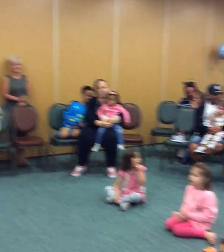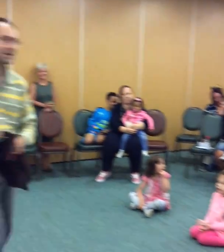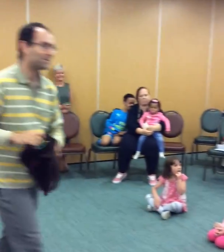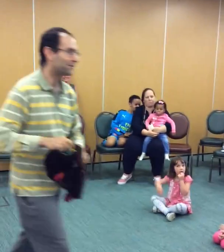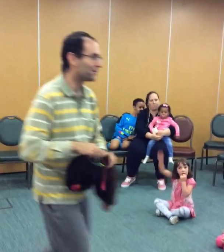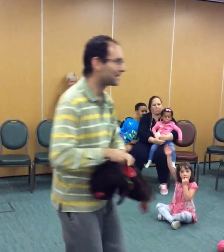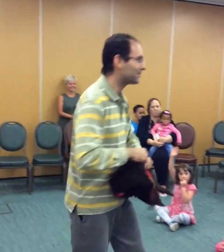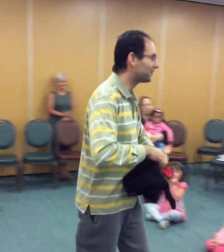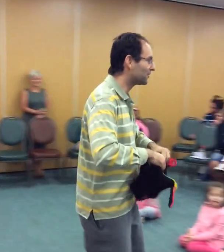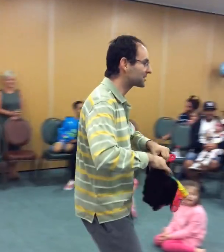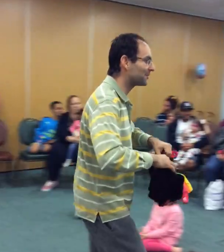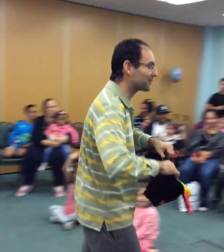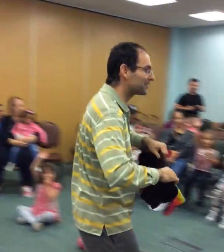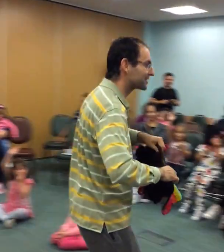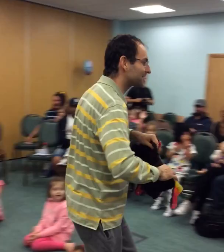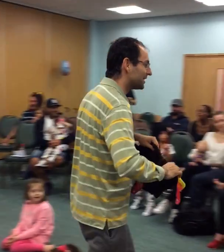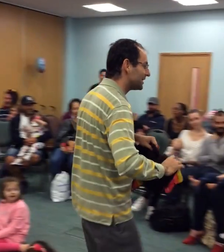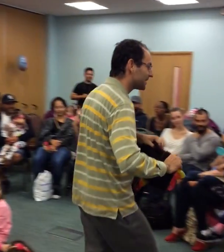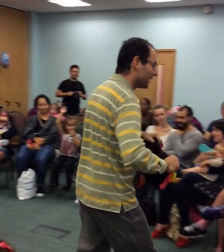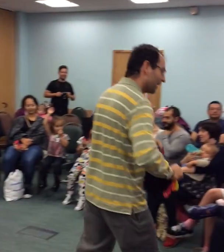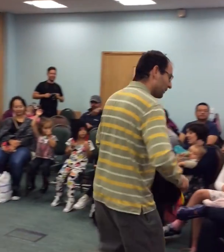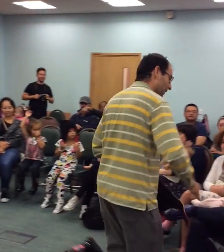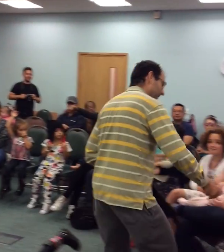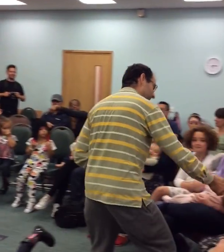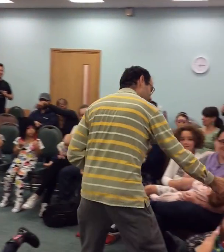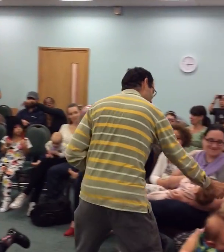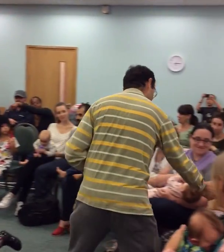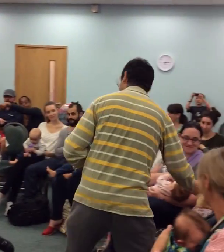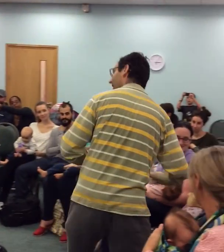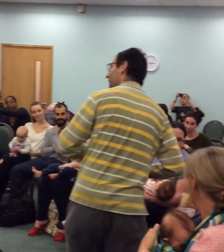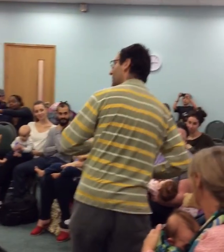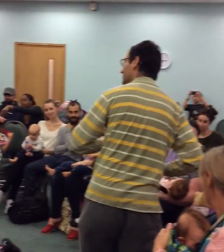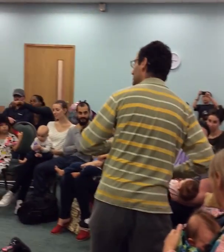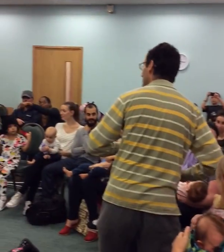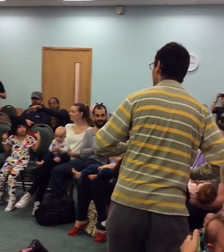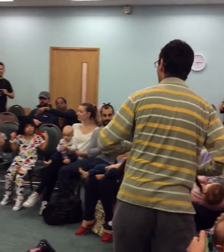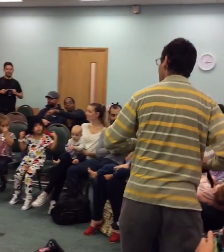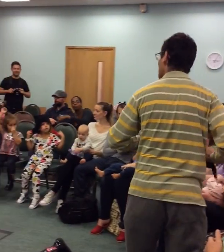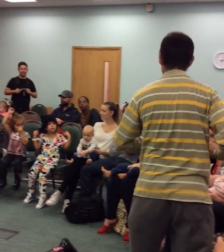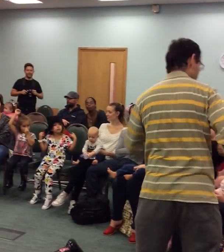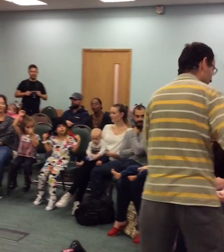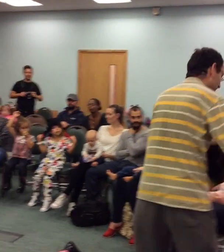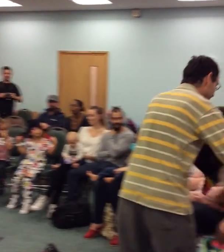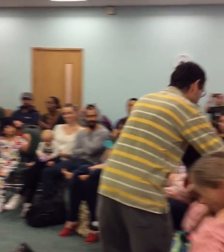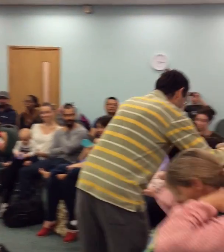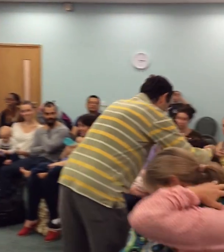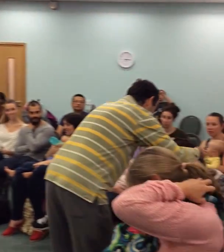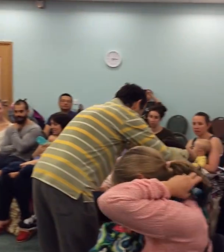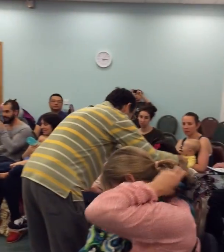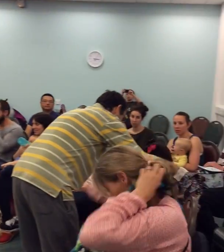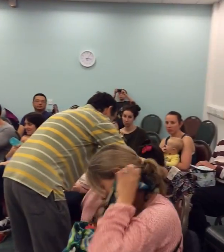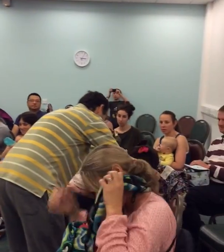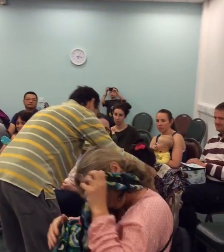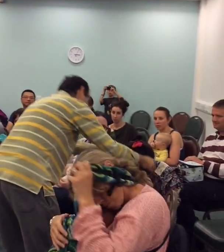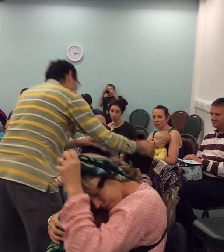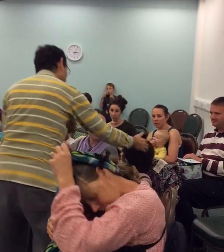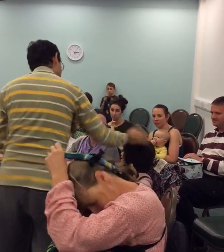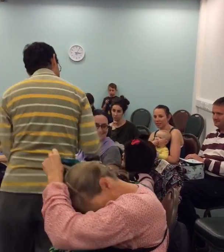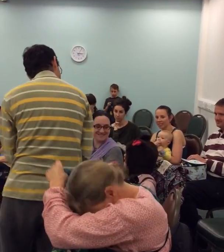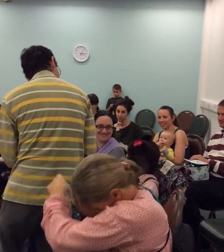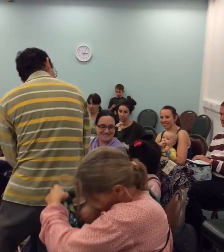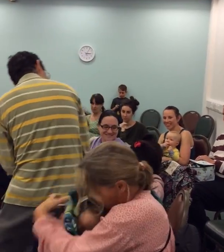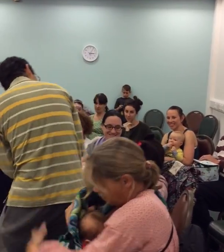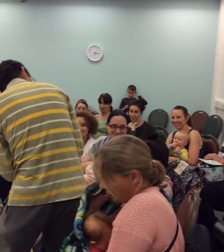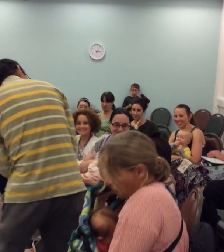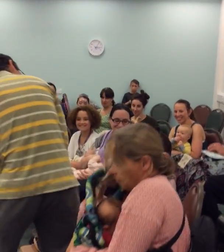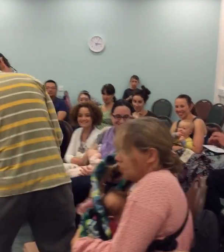4. Someone from this side. Well, and we got 2 here. I've got 2 after. Wonderful.